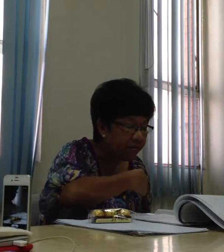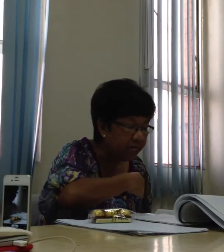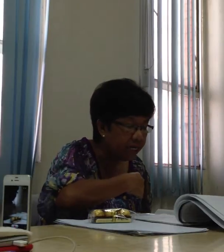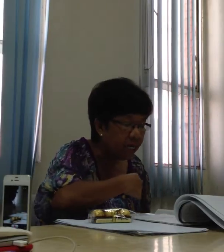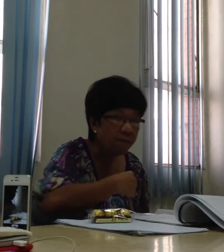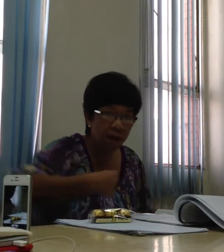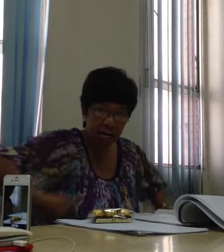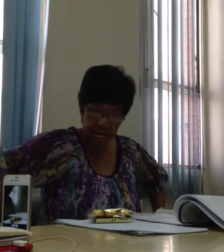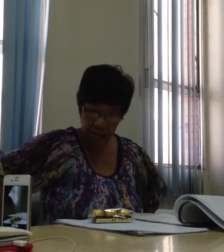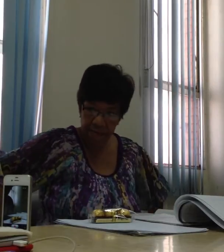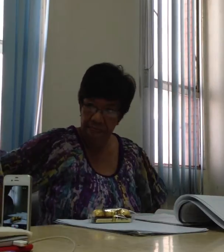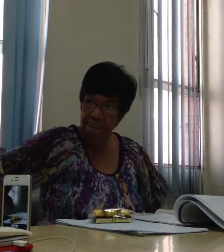Monkey.